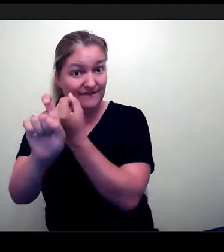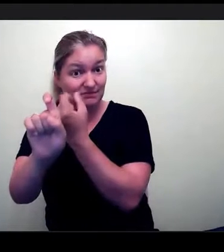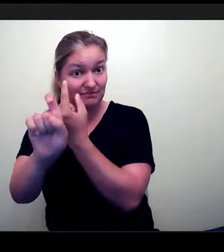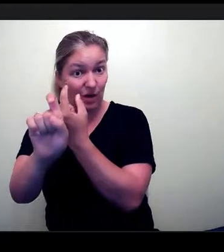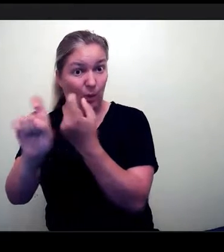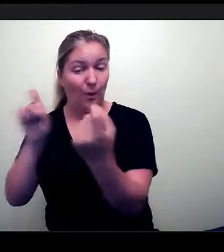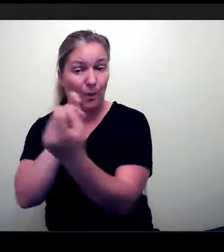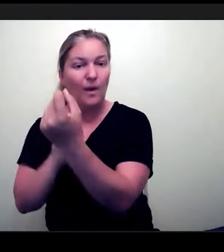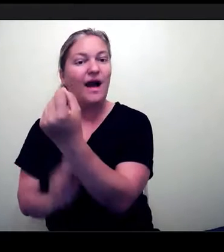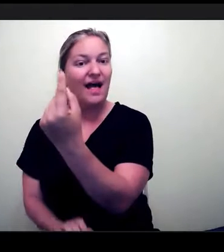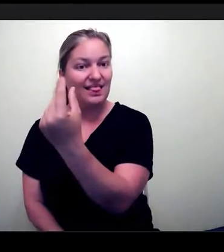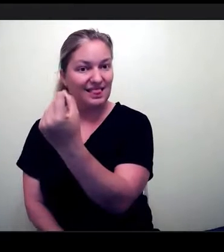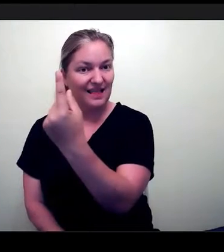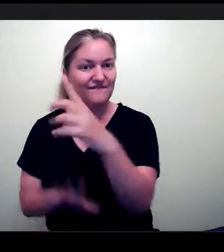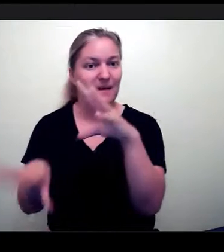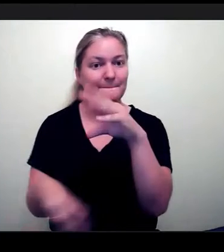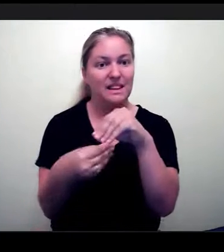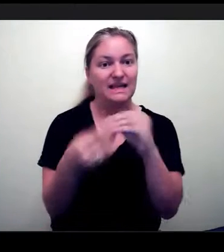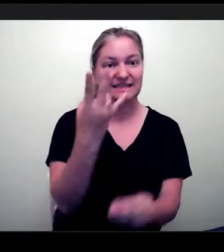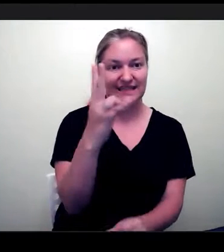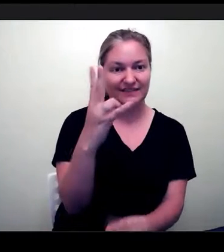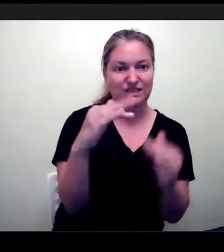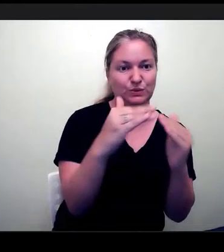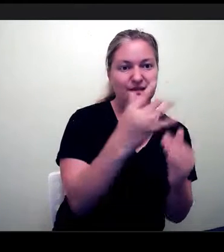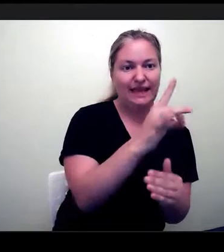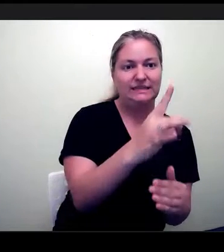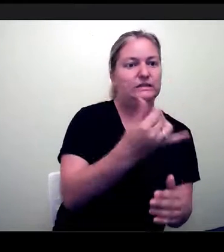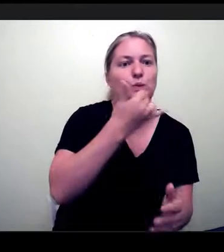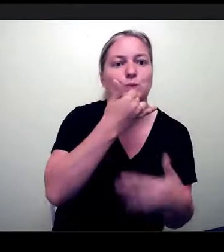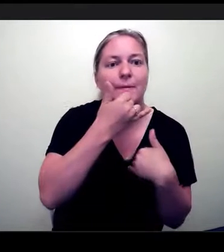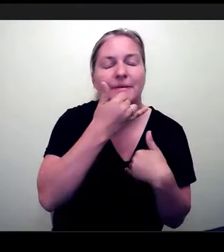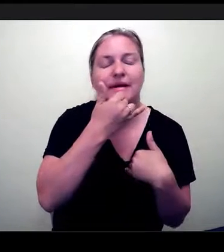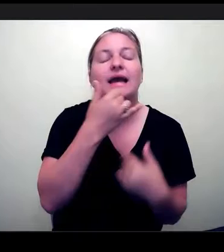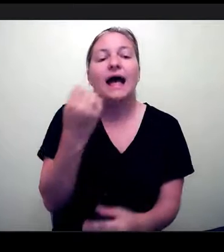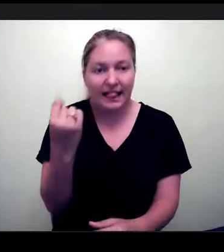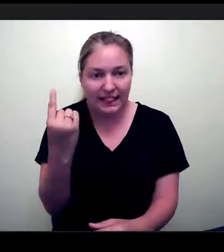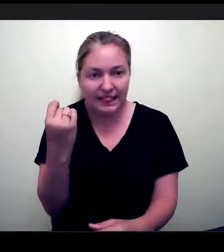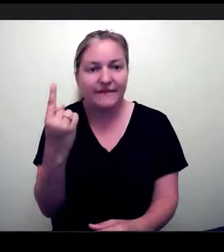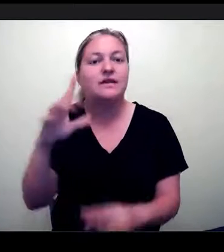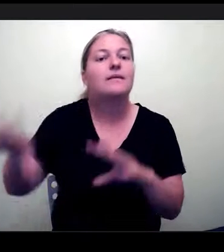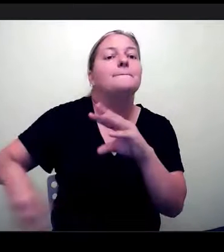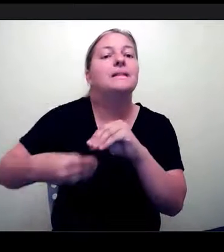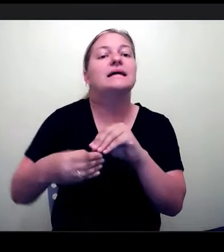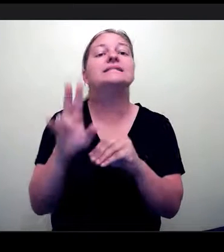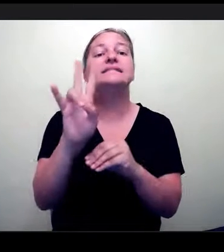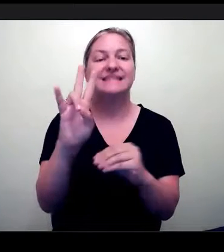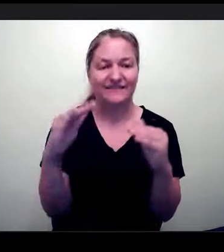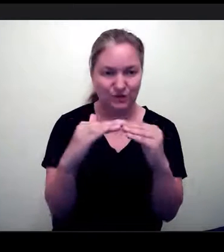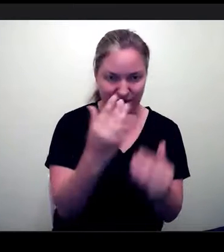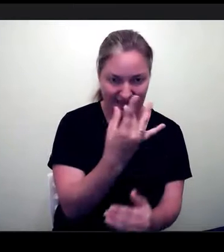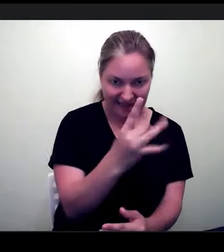11 plus 17 equals 18. Or, 11 plus 7 equals 18.